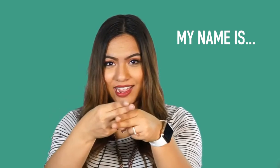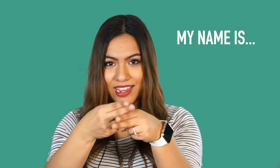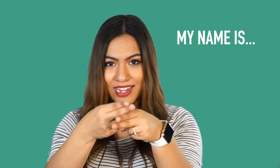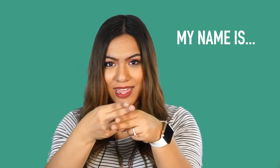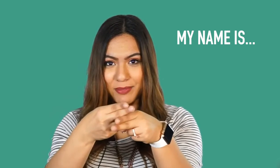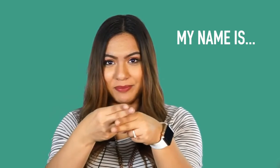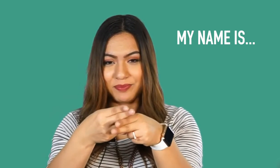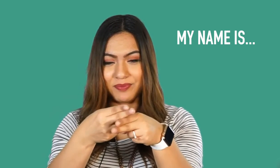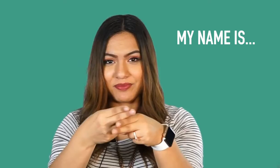Name.